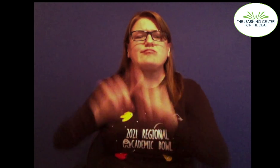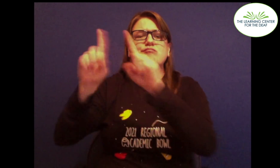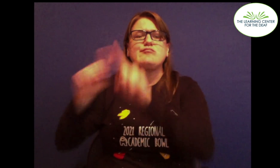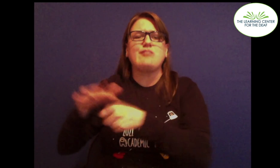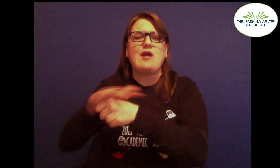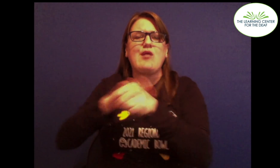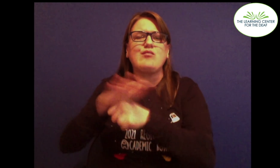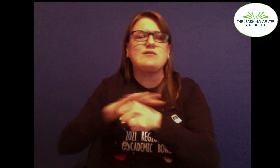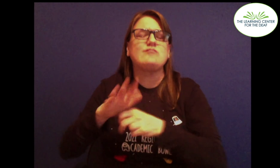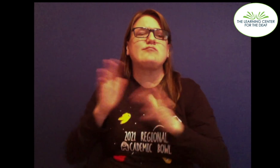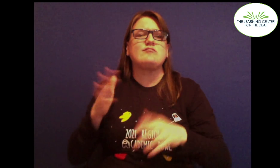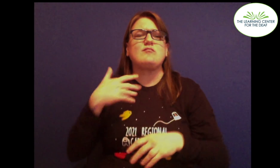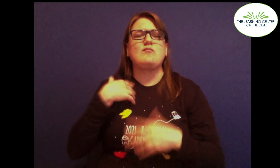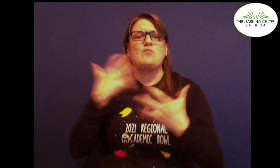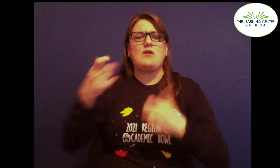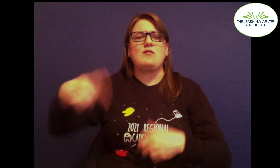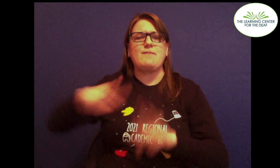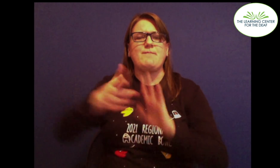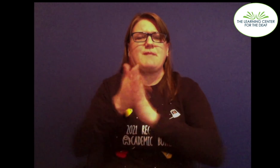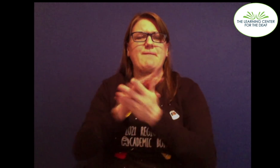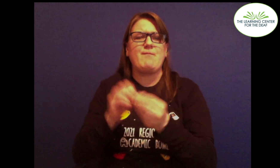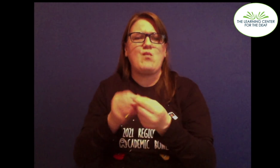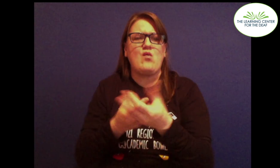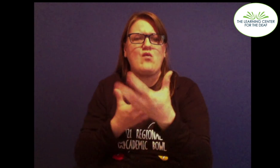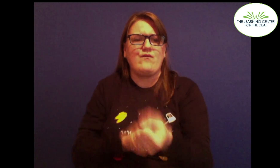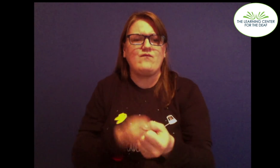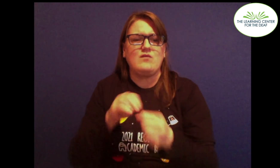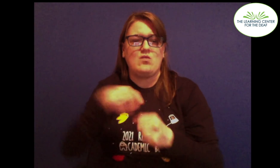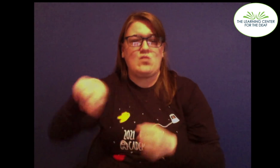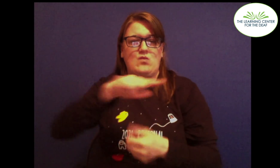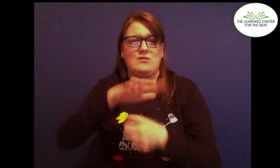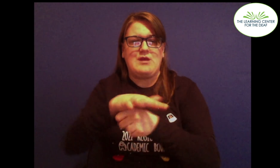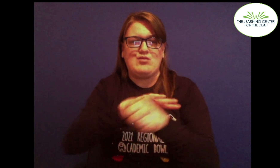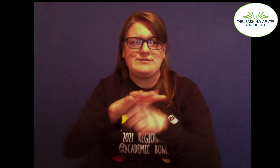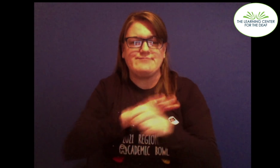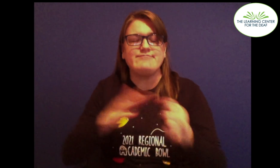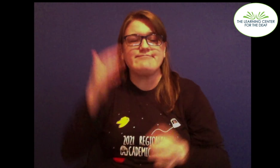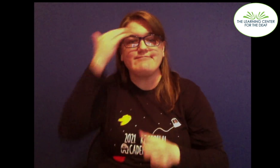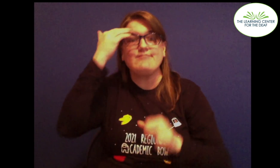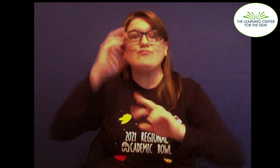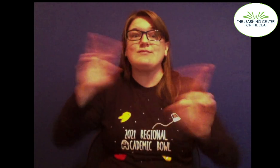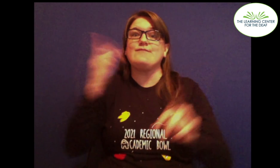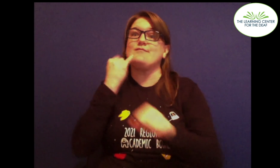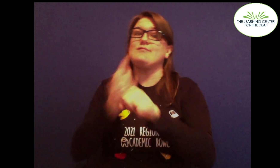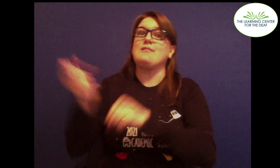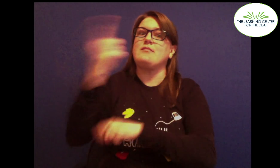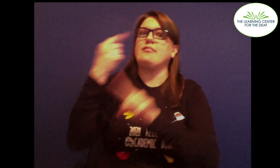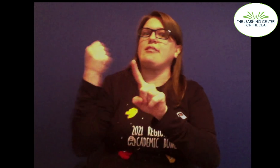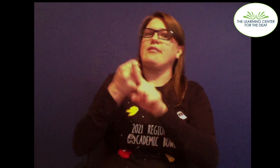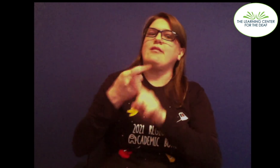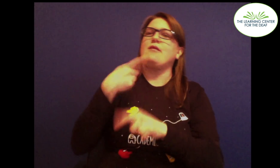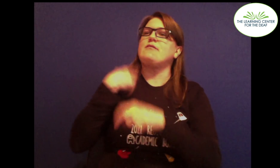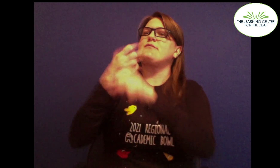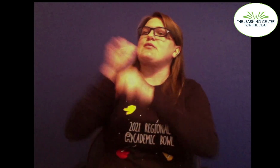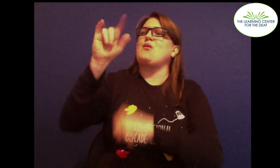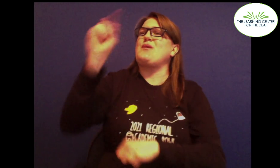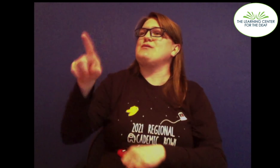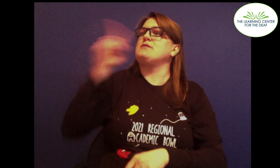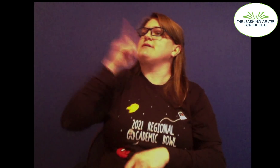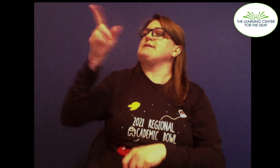knowledge in all topics, a really broad understanding in all areas of study. And we would support our players in becoming more confident